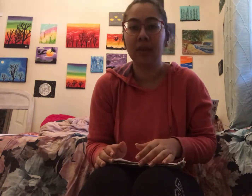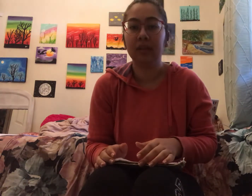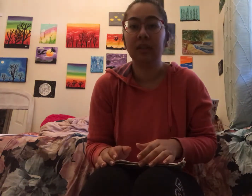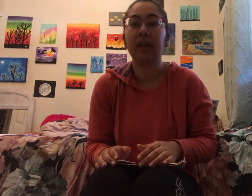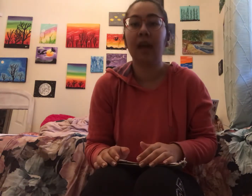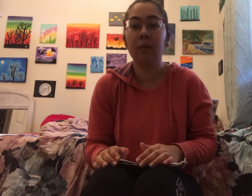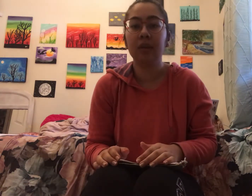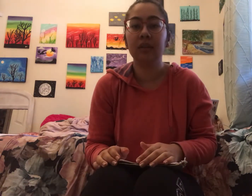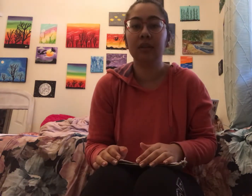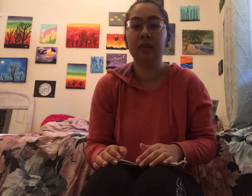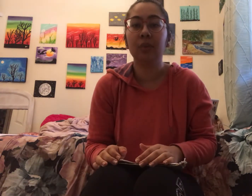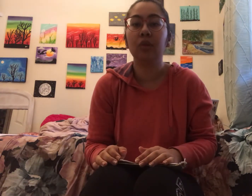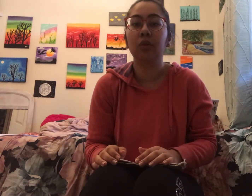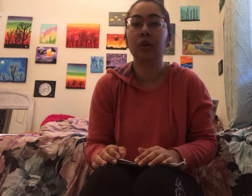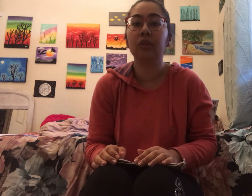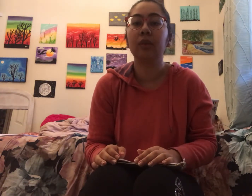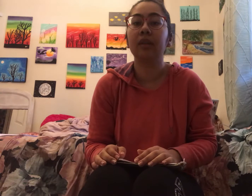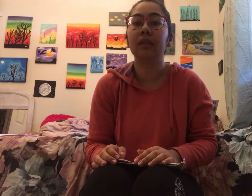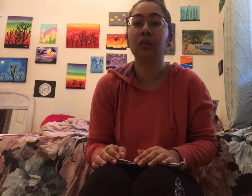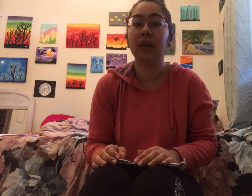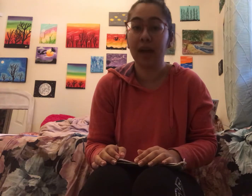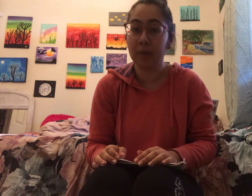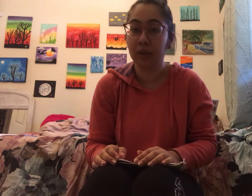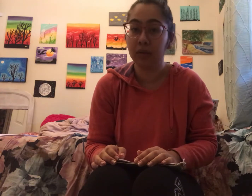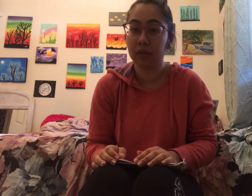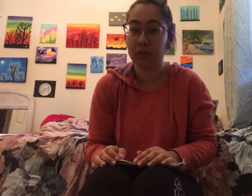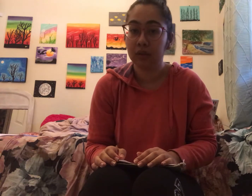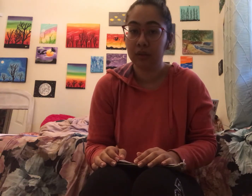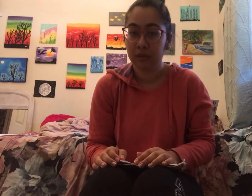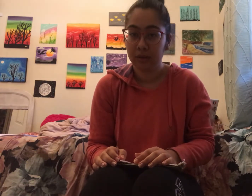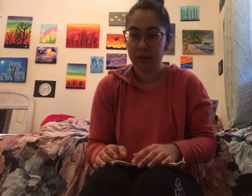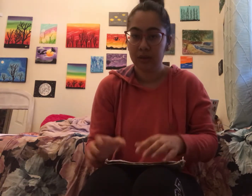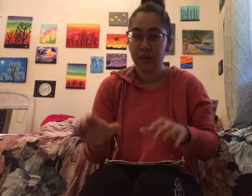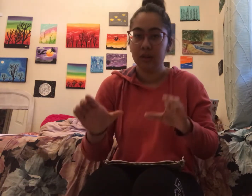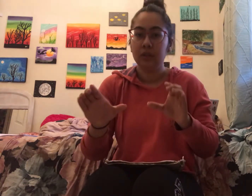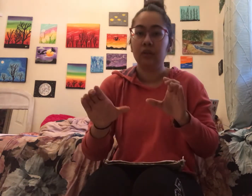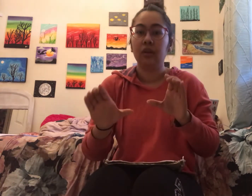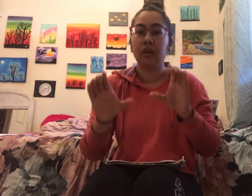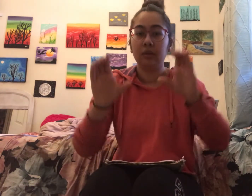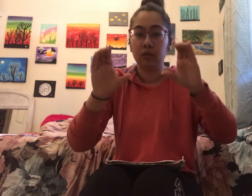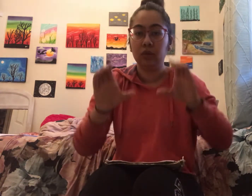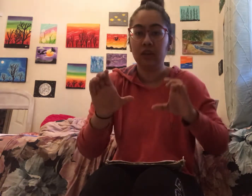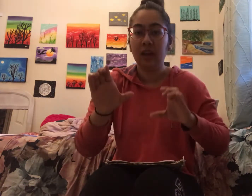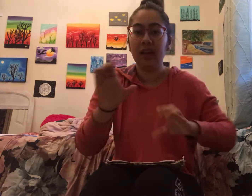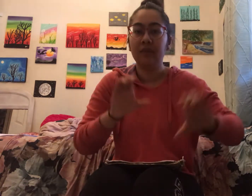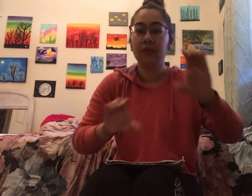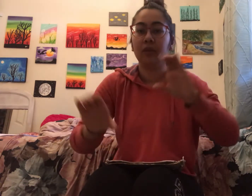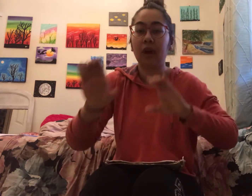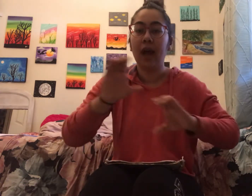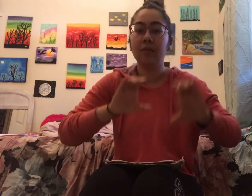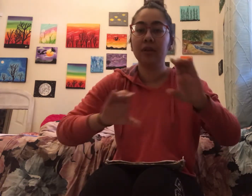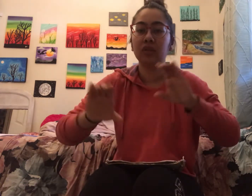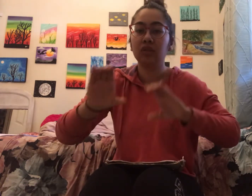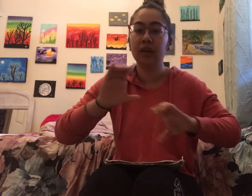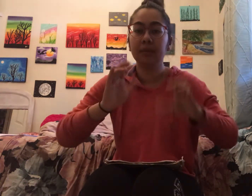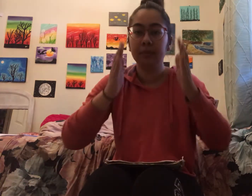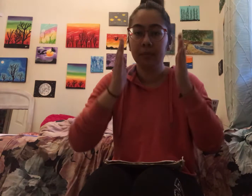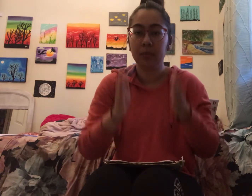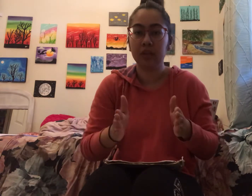chemist. And a chemist is someone who works with different chemicals. So you're going to do C for chemistry,